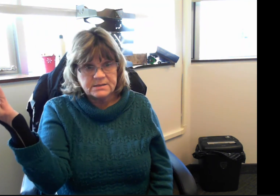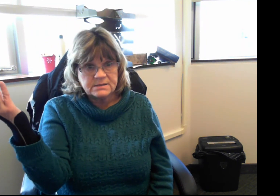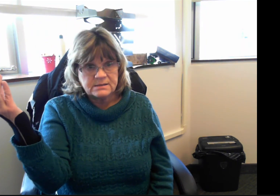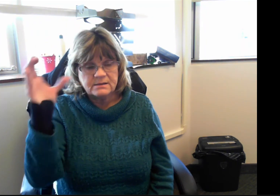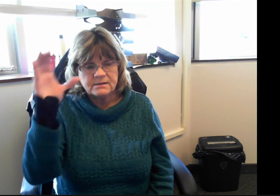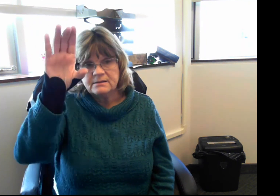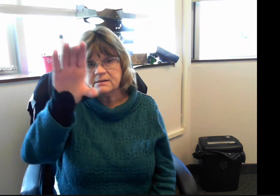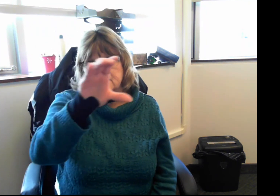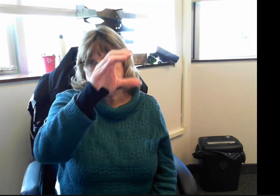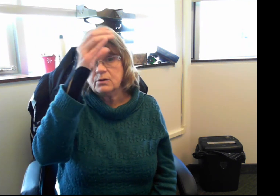Christmas,